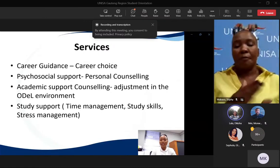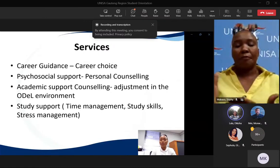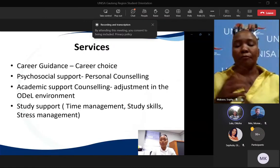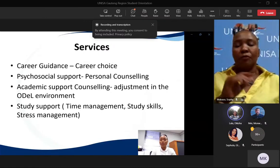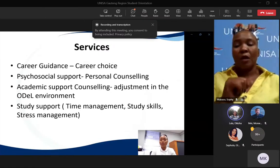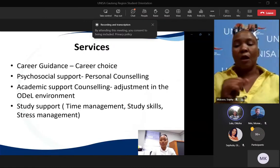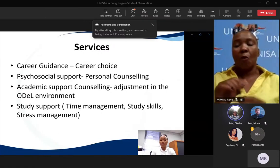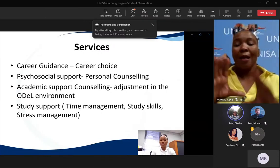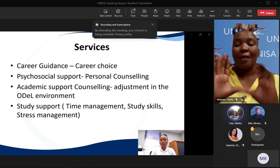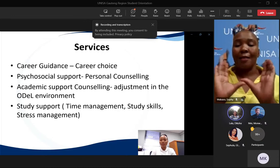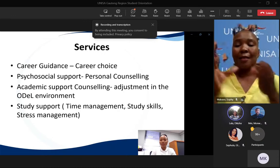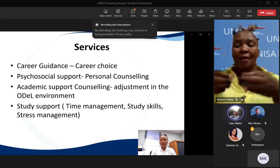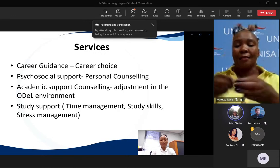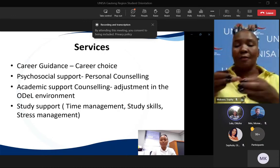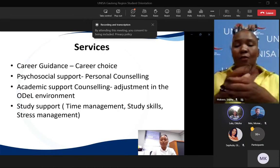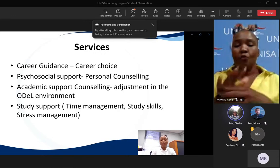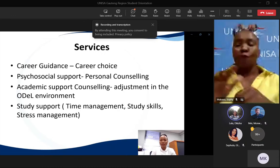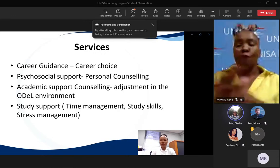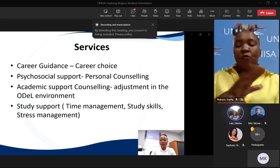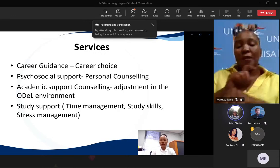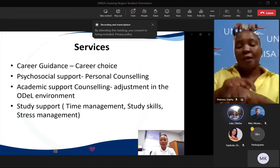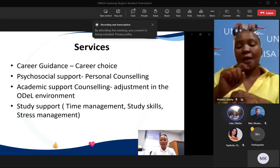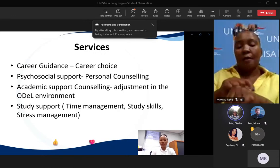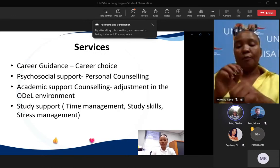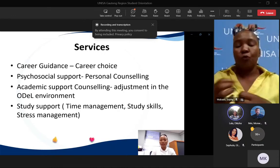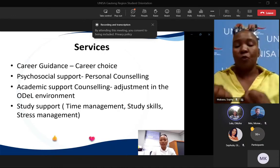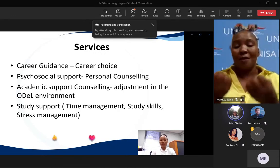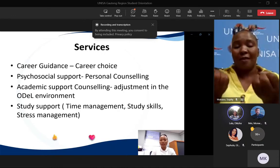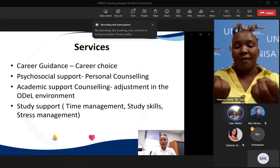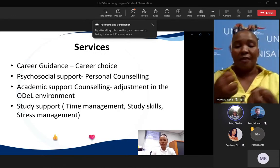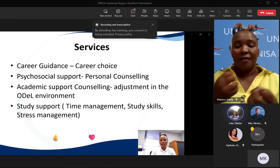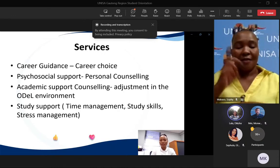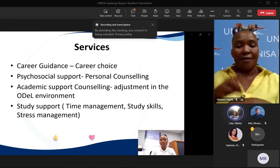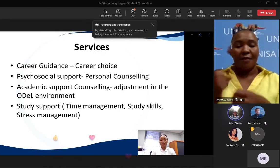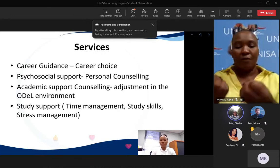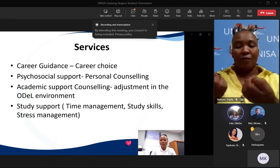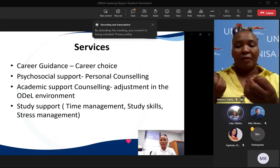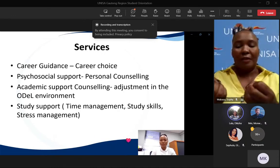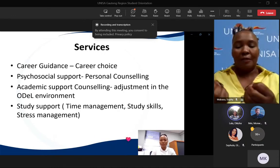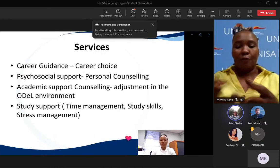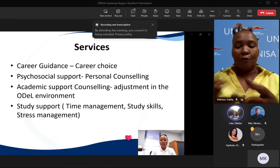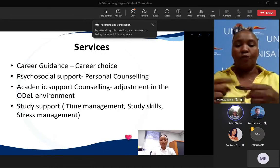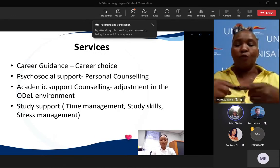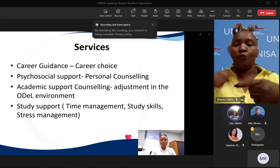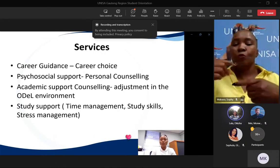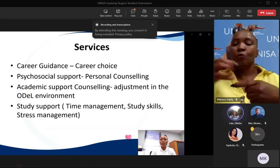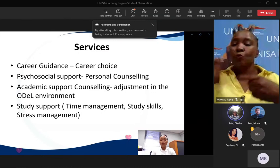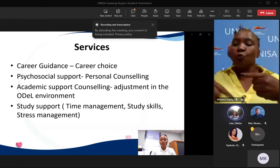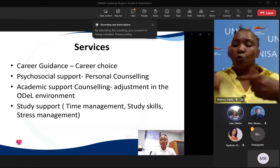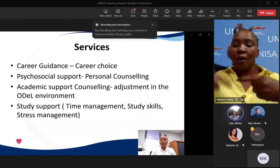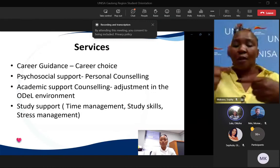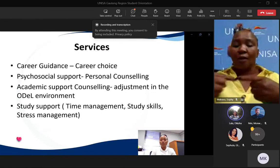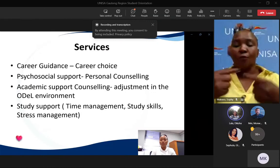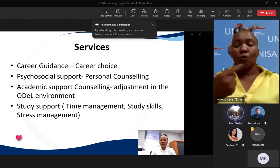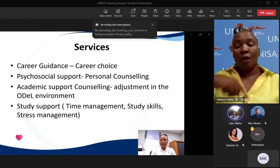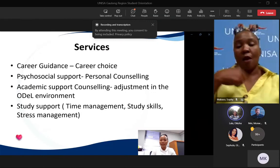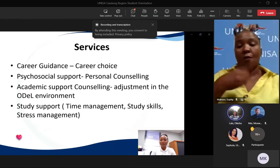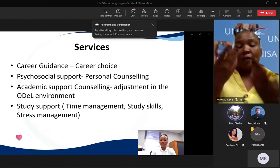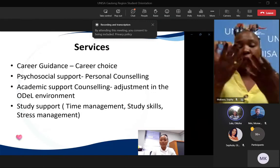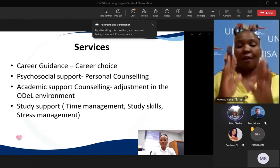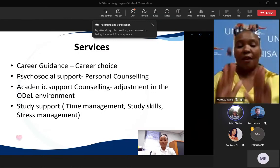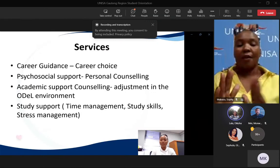not on full time we only do offer or tutorials to our students so we also